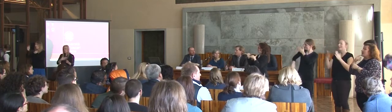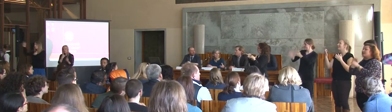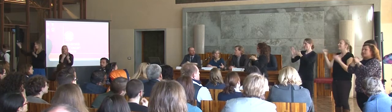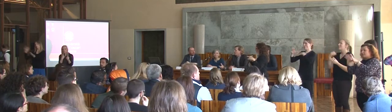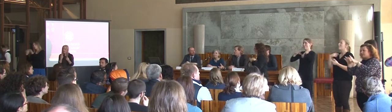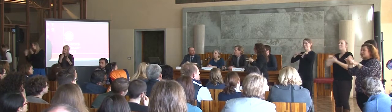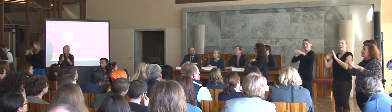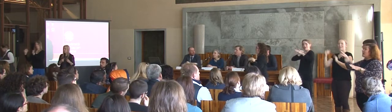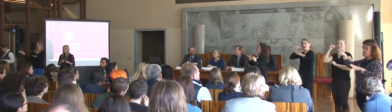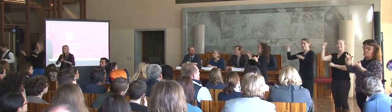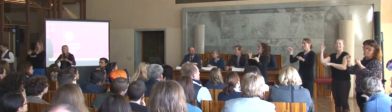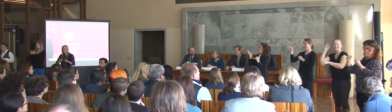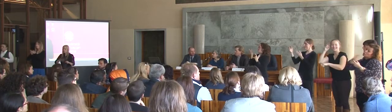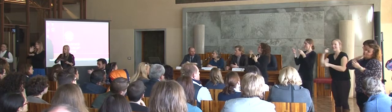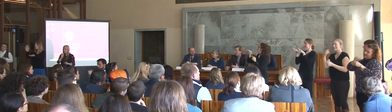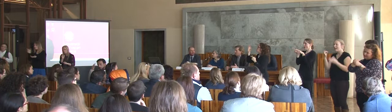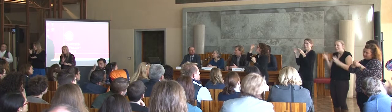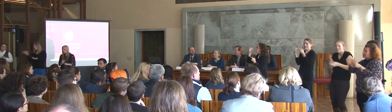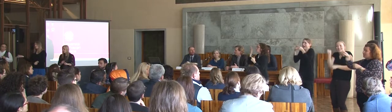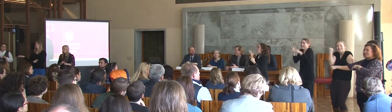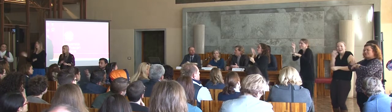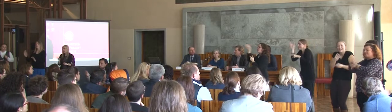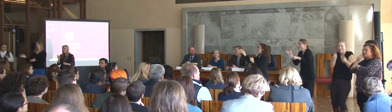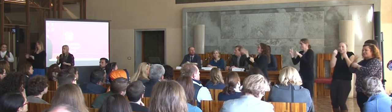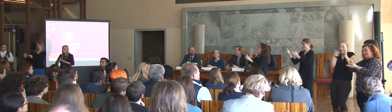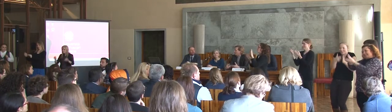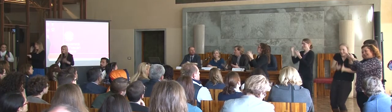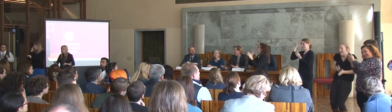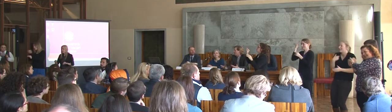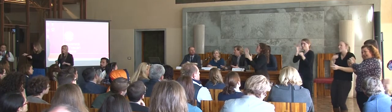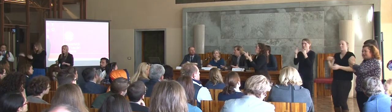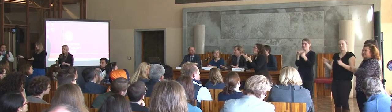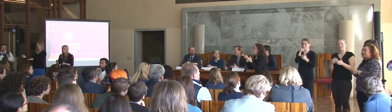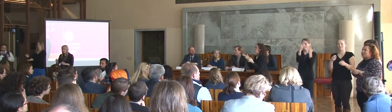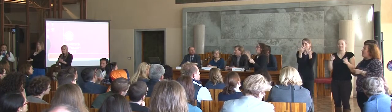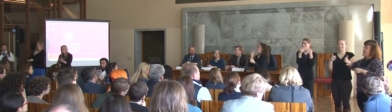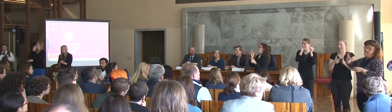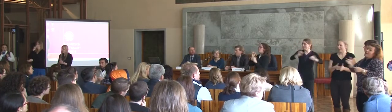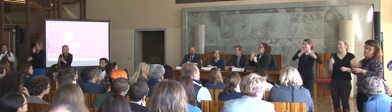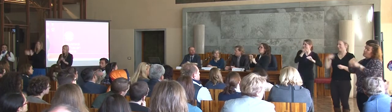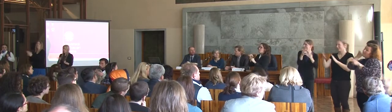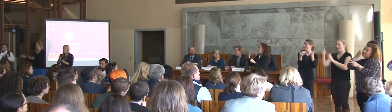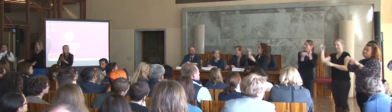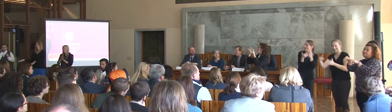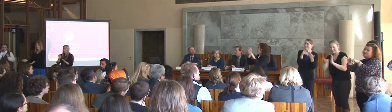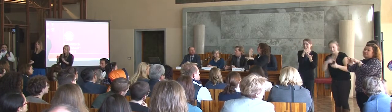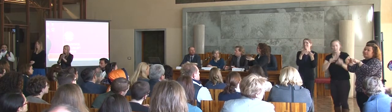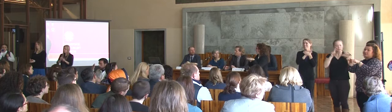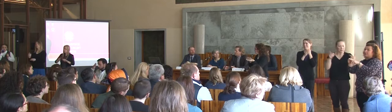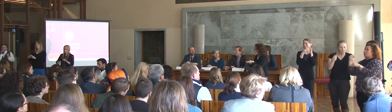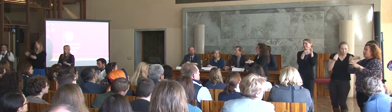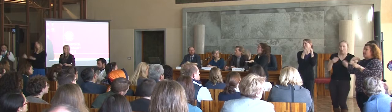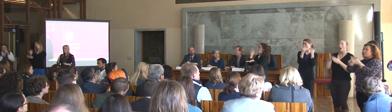or tourist words, and if you're educating pupils in mathematics you would like to have the mathematics science. So now it's in the